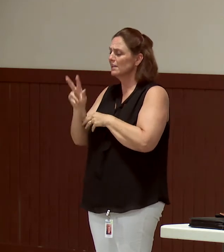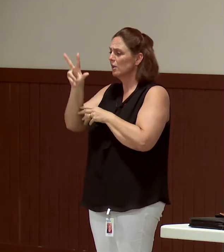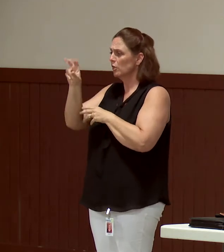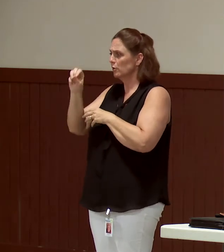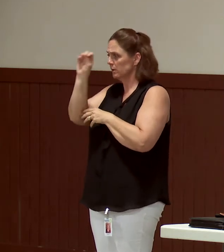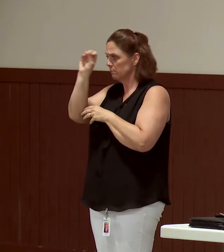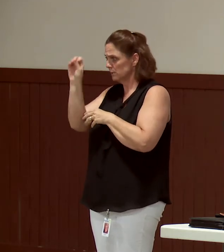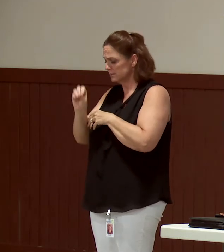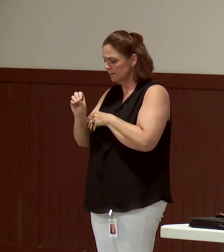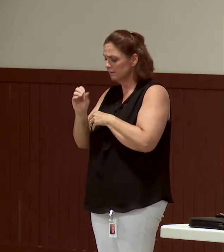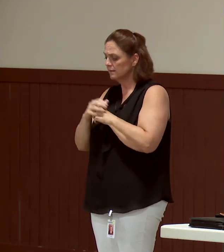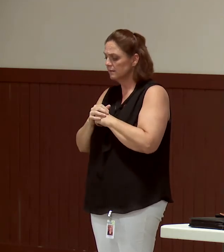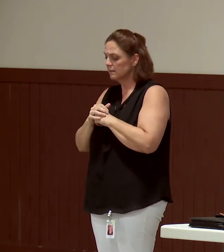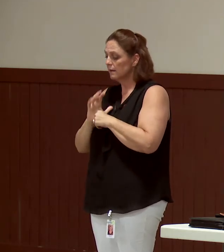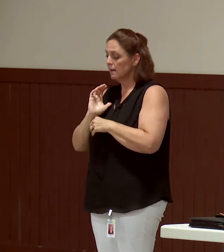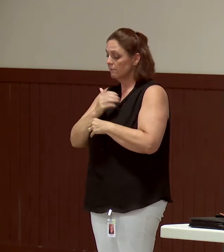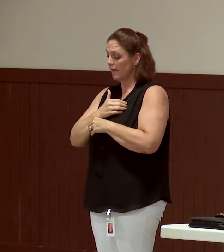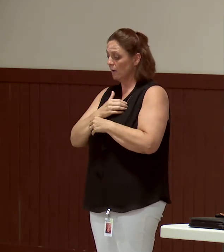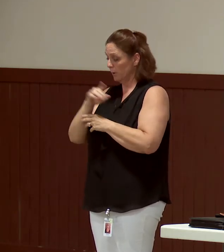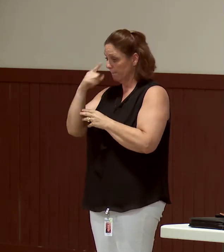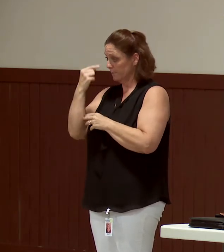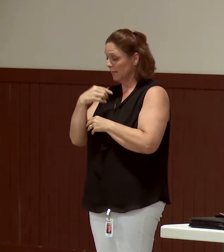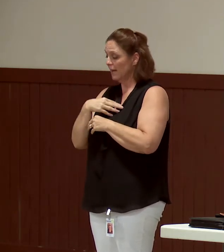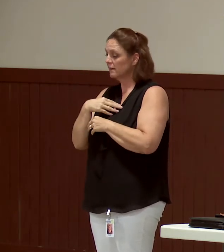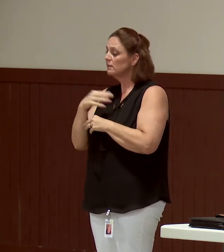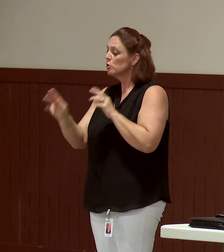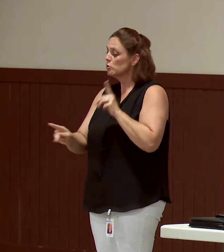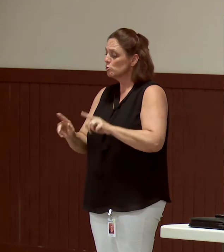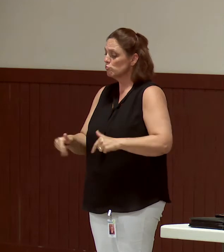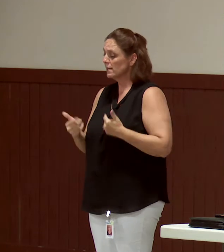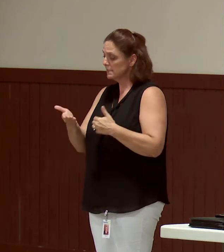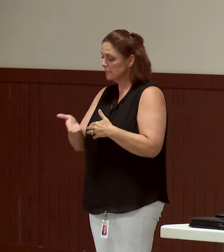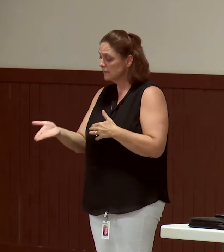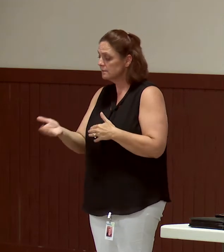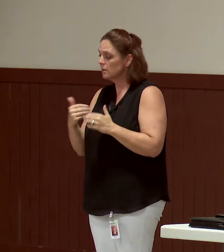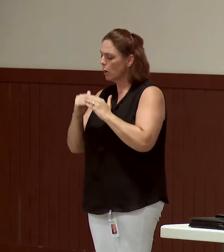of our Black residents are below the poverty line,